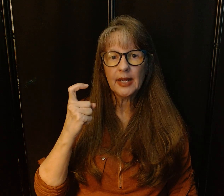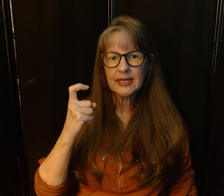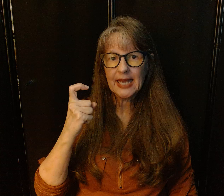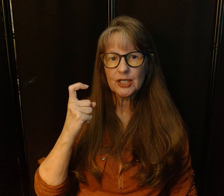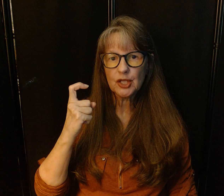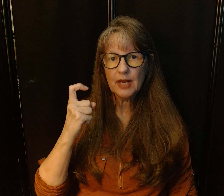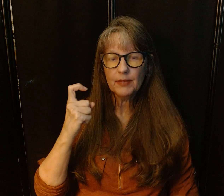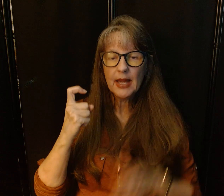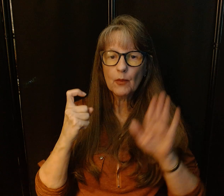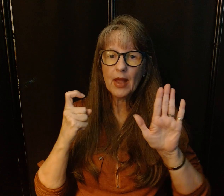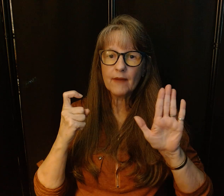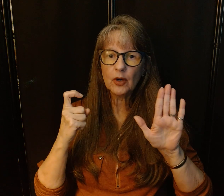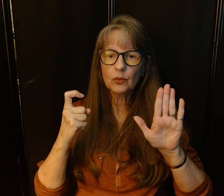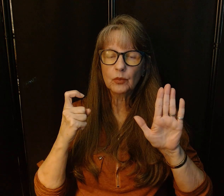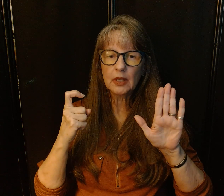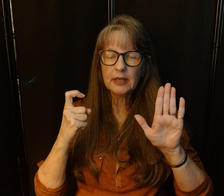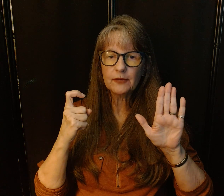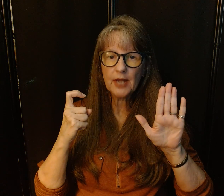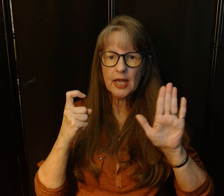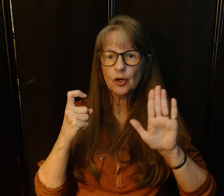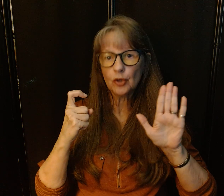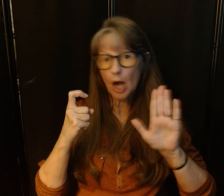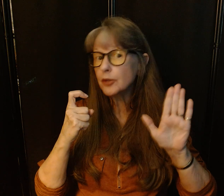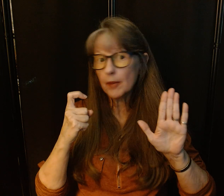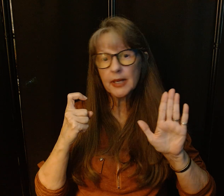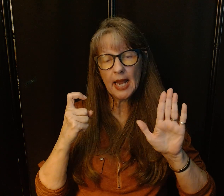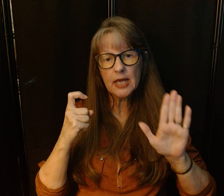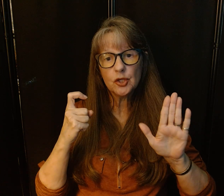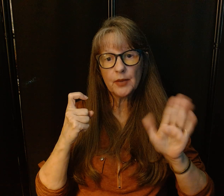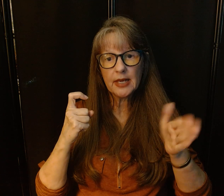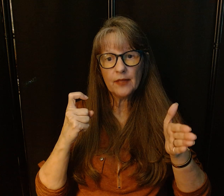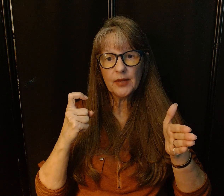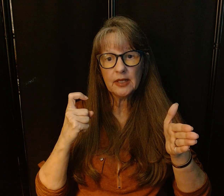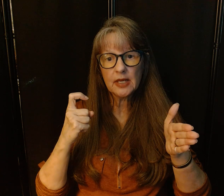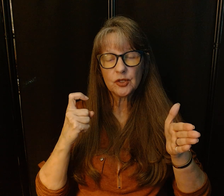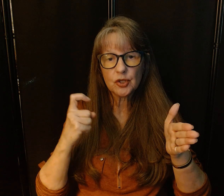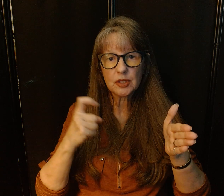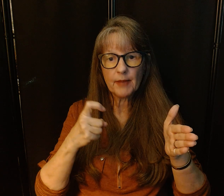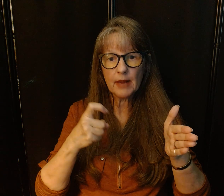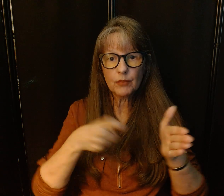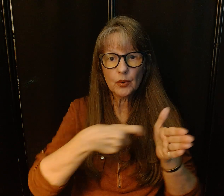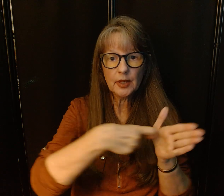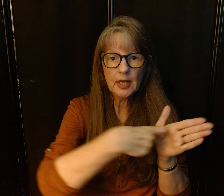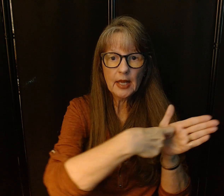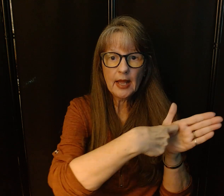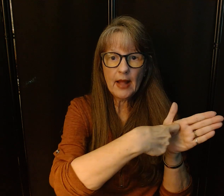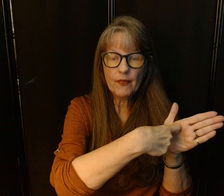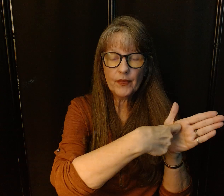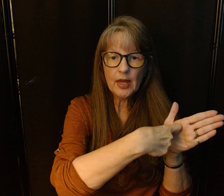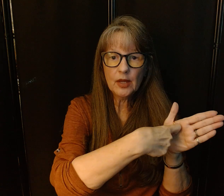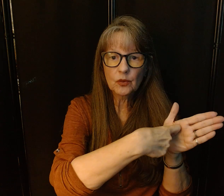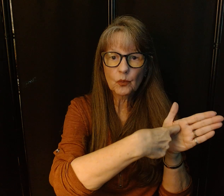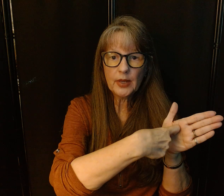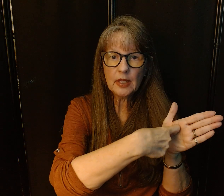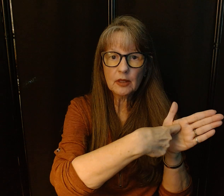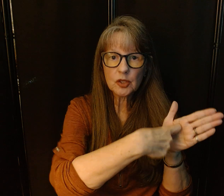hand shape. We have our left hand, our non-dominant hand, doing nothing. It's just a backboard. And then we swipe